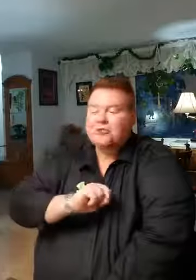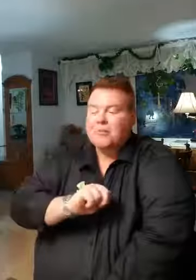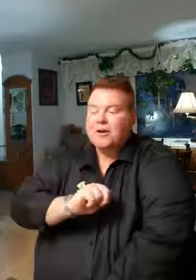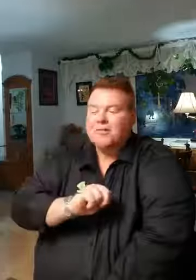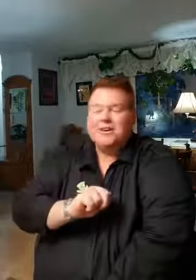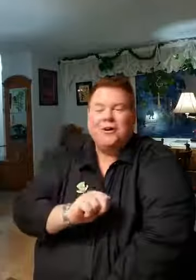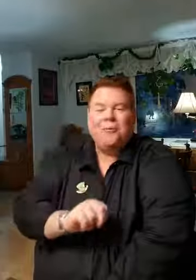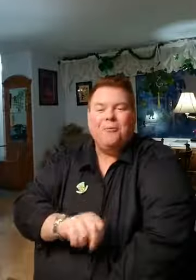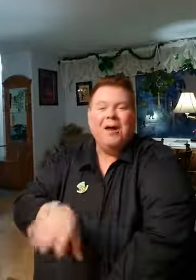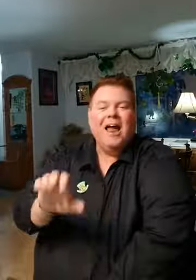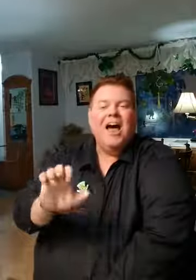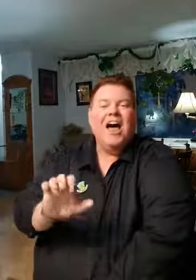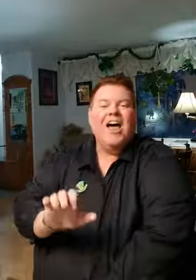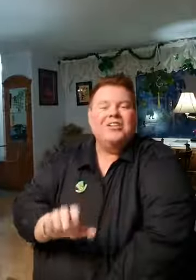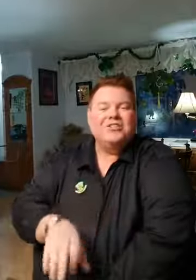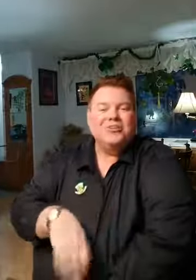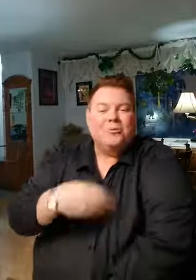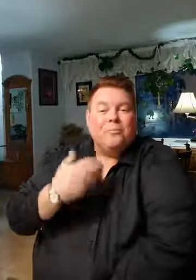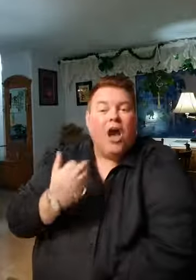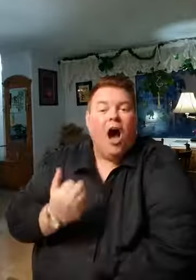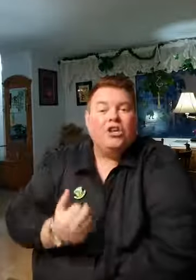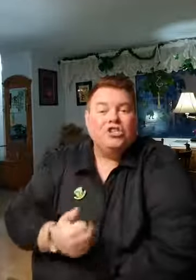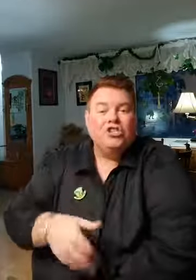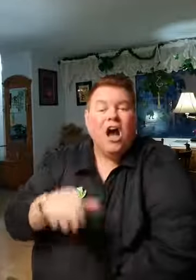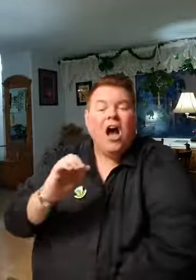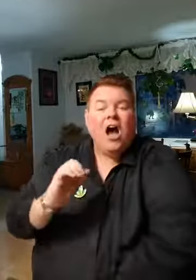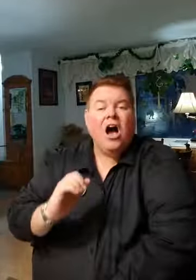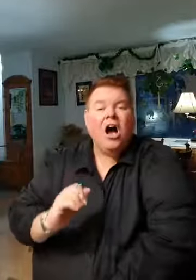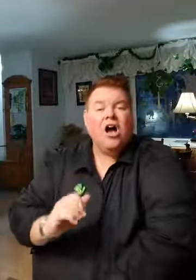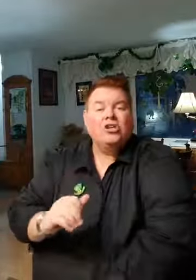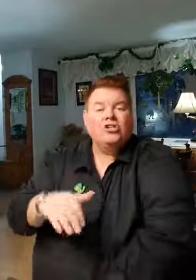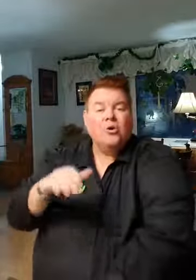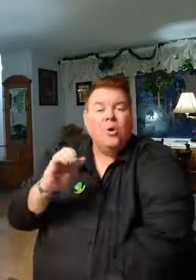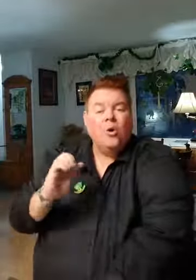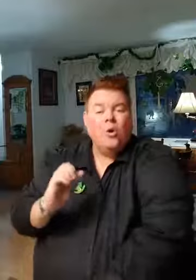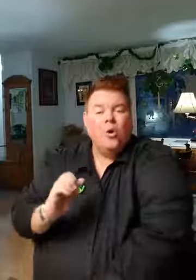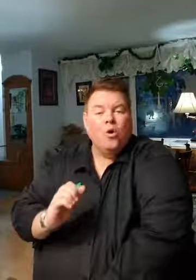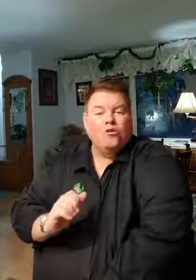give this a go. One, two. Zha Zho Zhu.